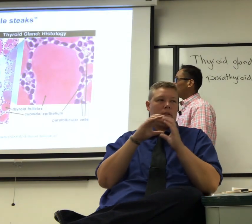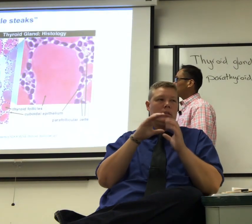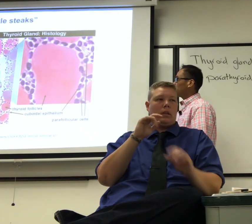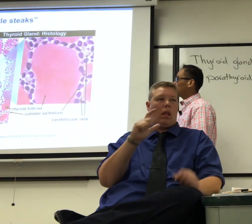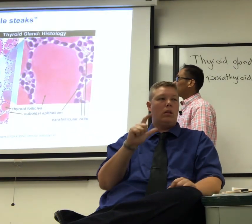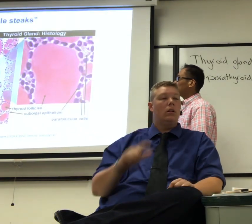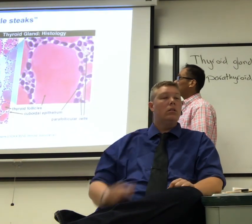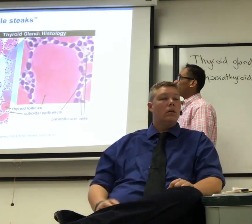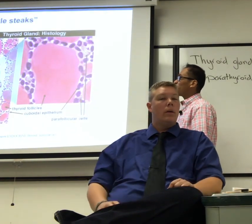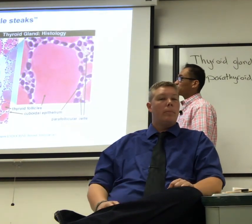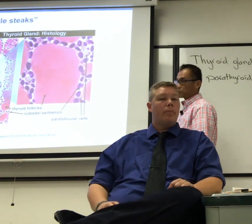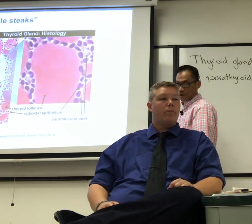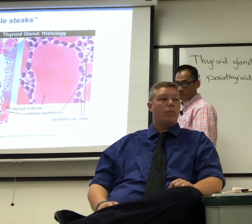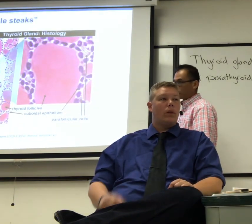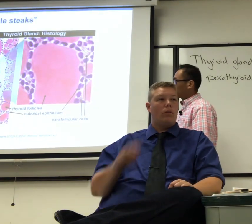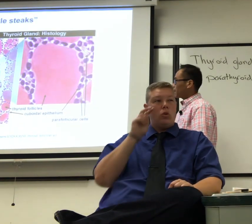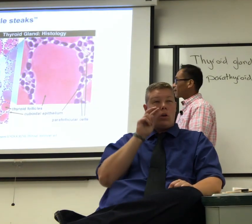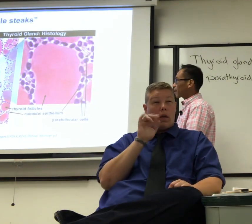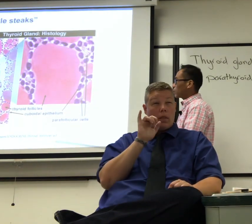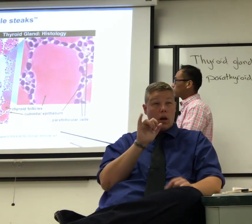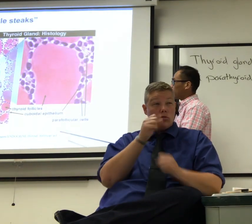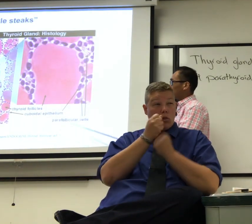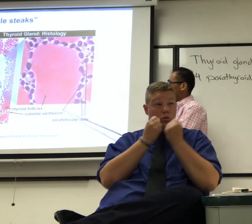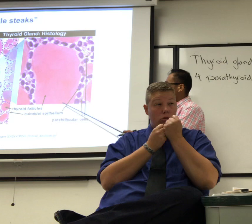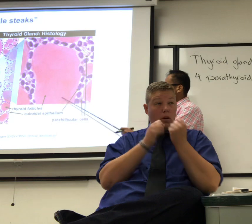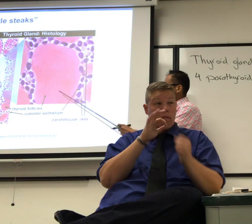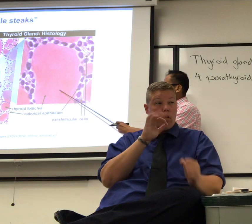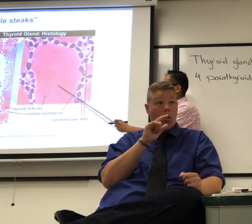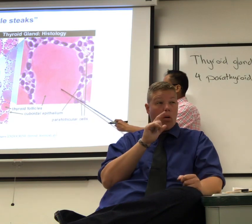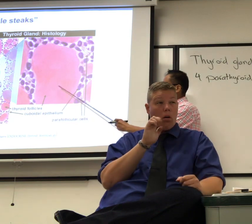chief cells of the parathyroid gland. Okay.